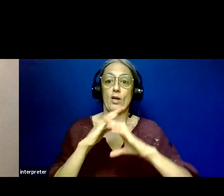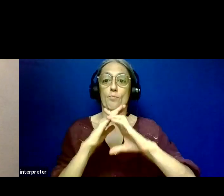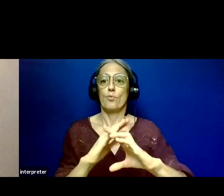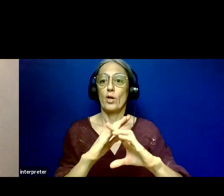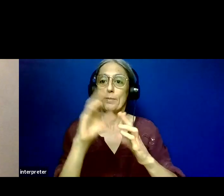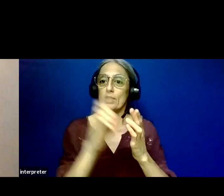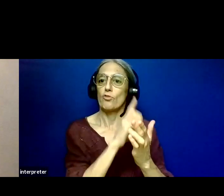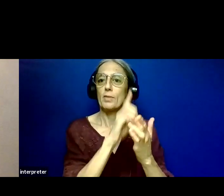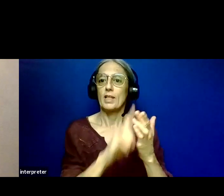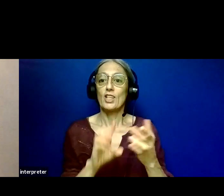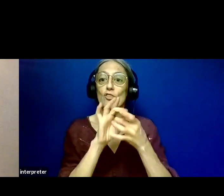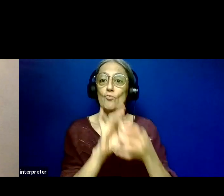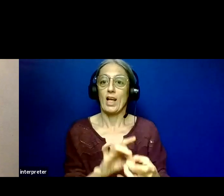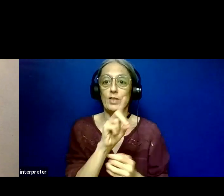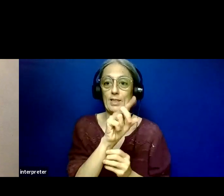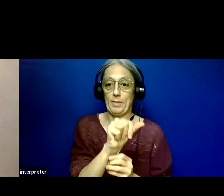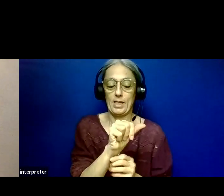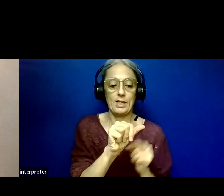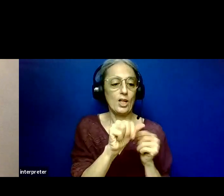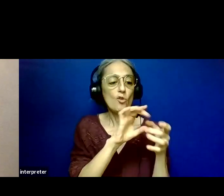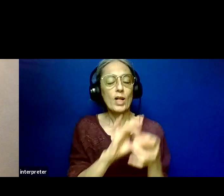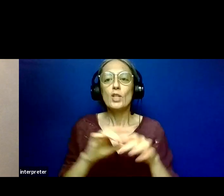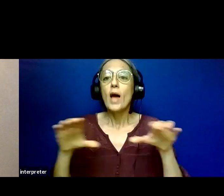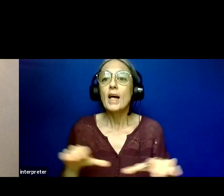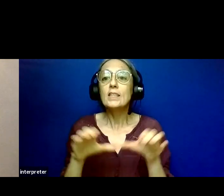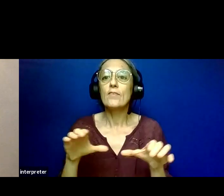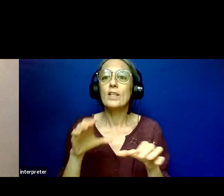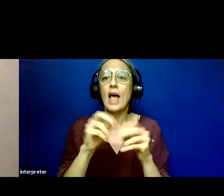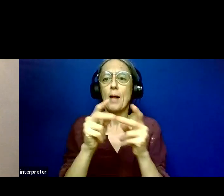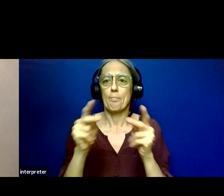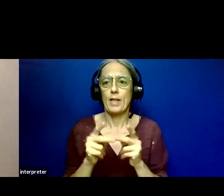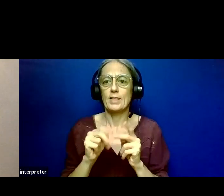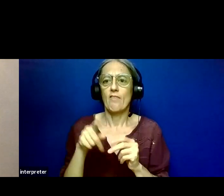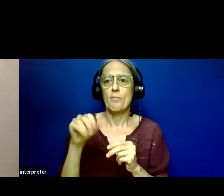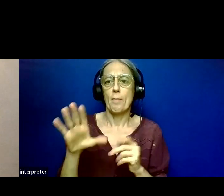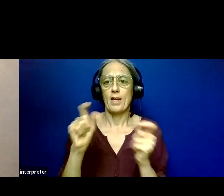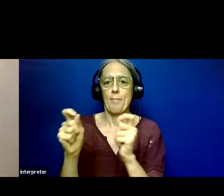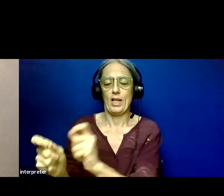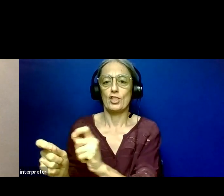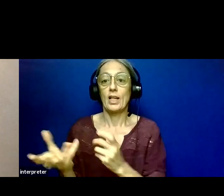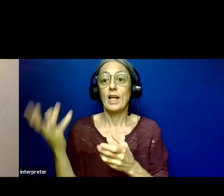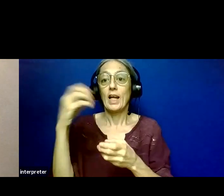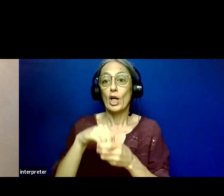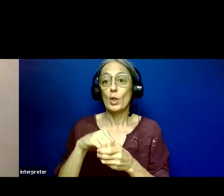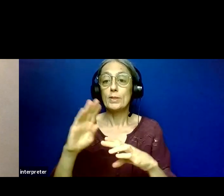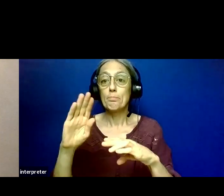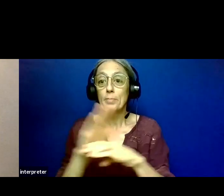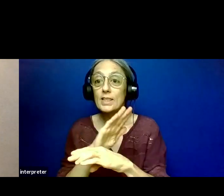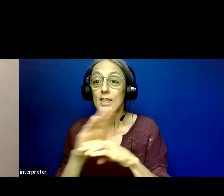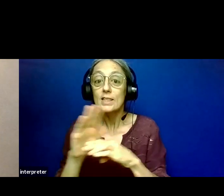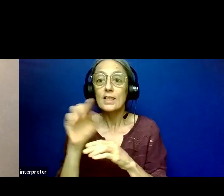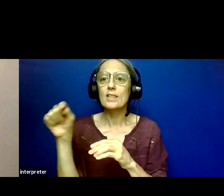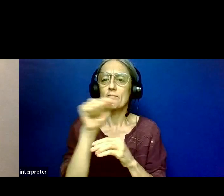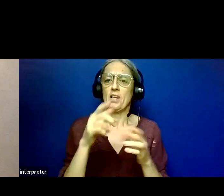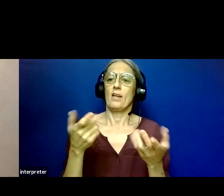of disability in the activities of places of public accommodation. That includes businesses that are generally open